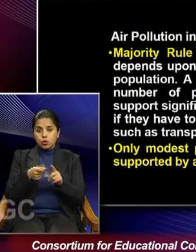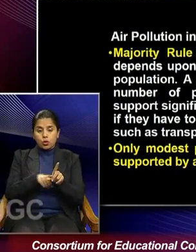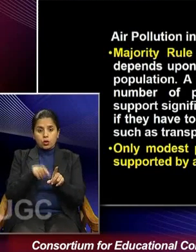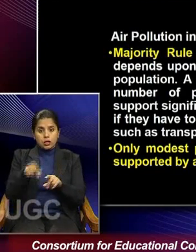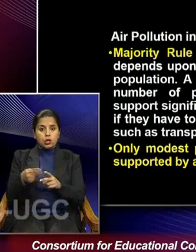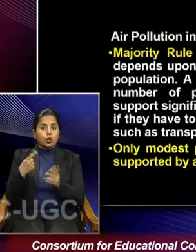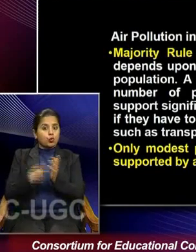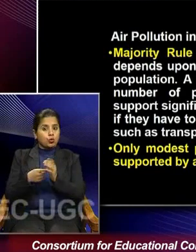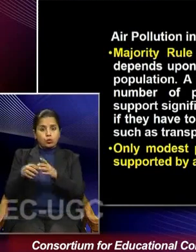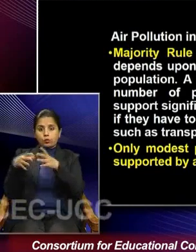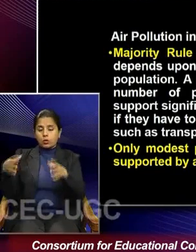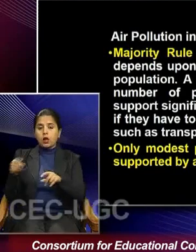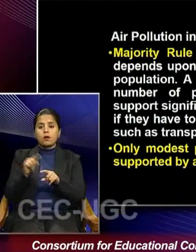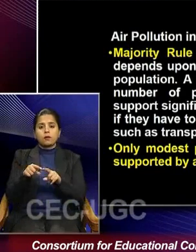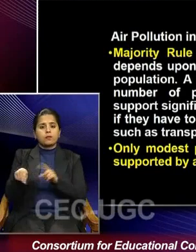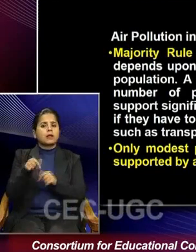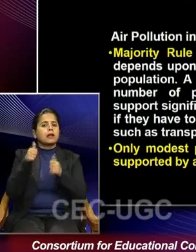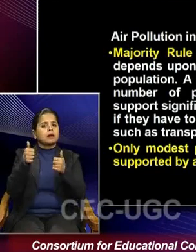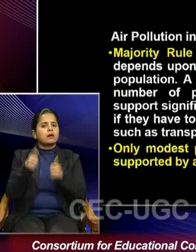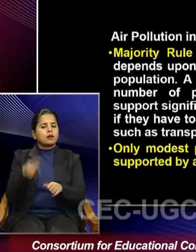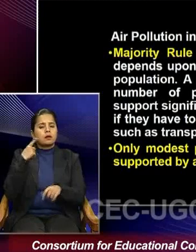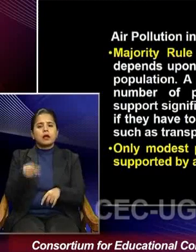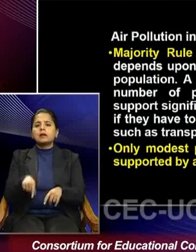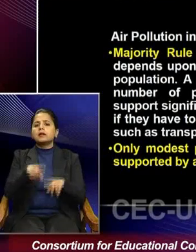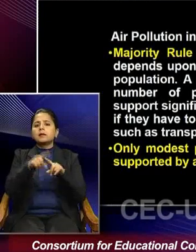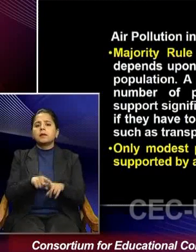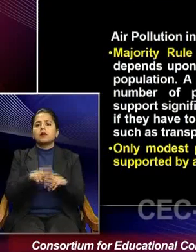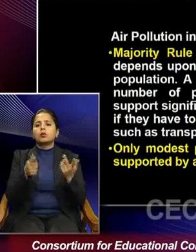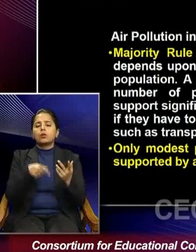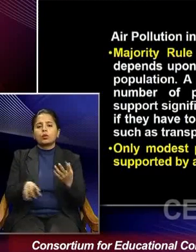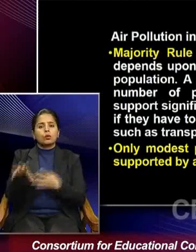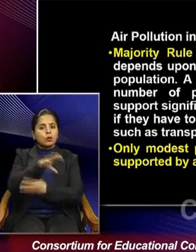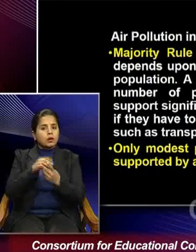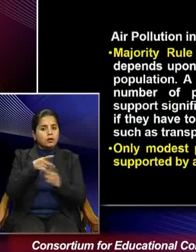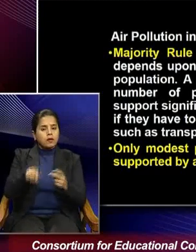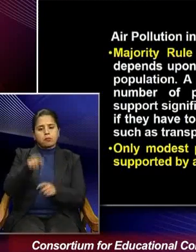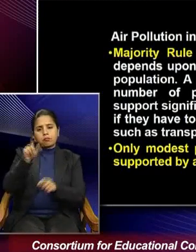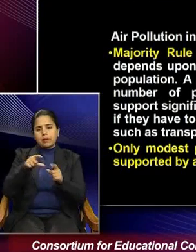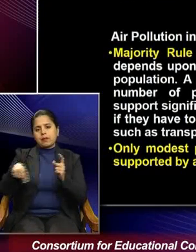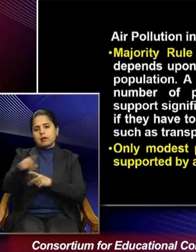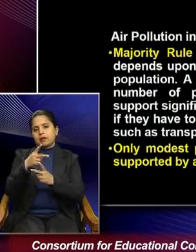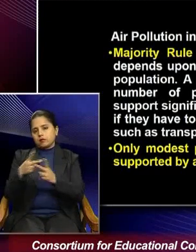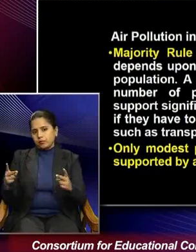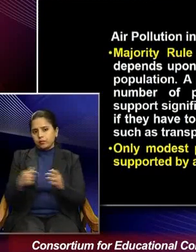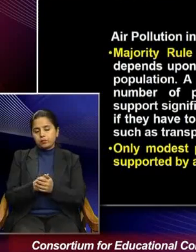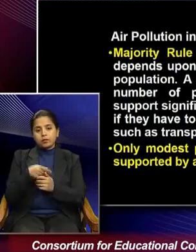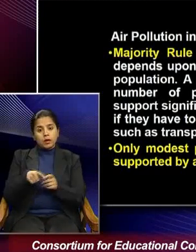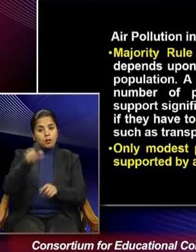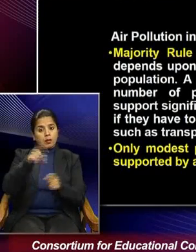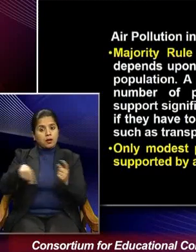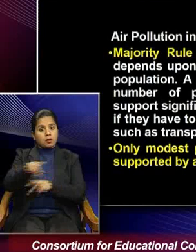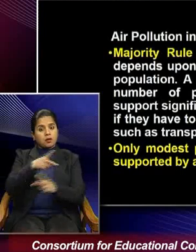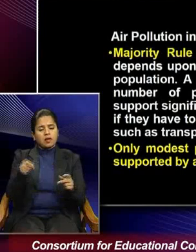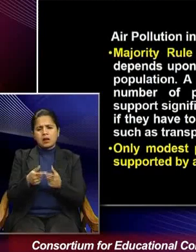The outcome here depends upon the composition of the population. A population with